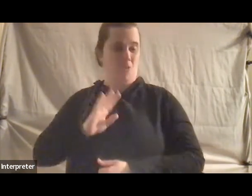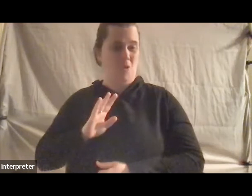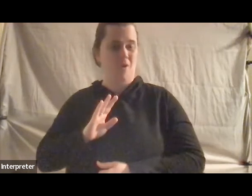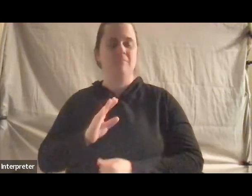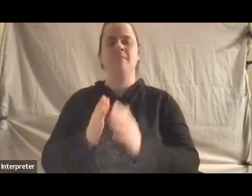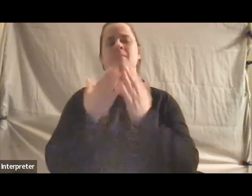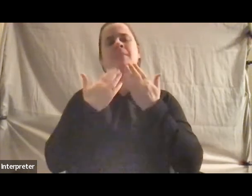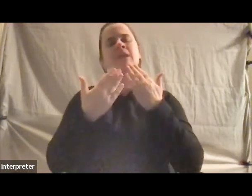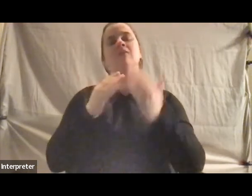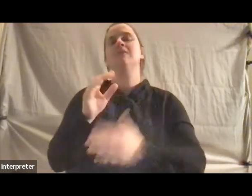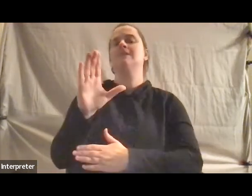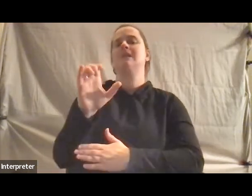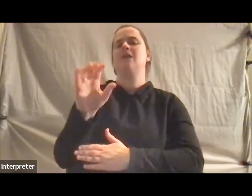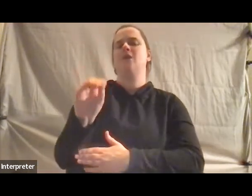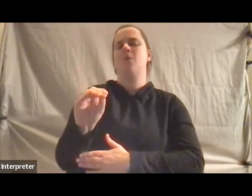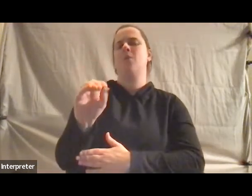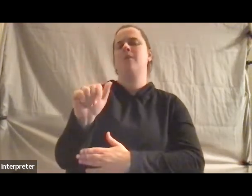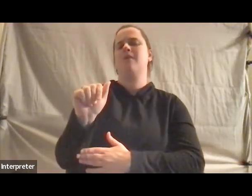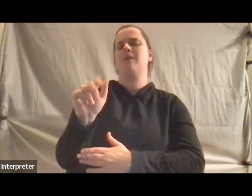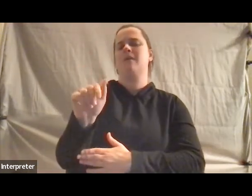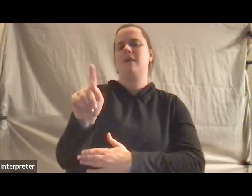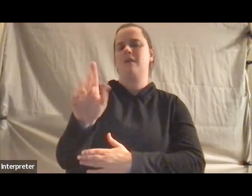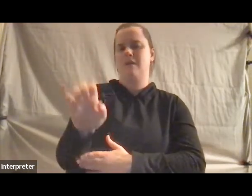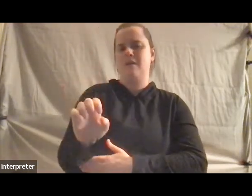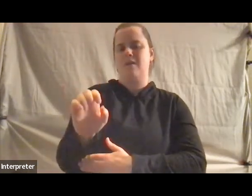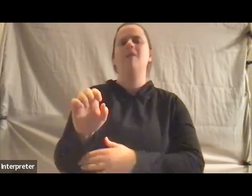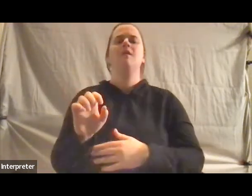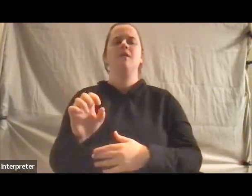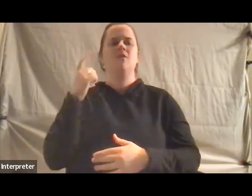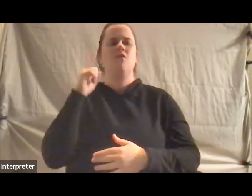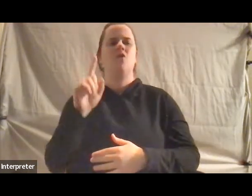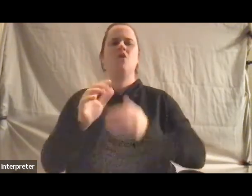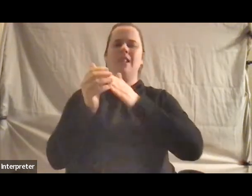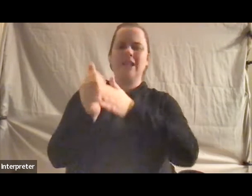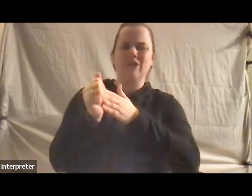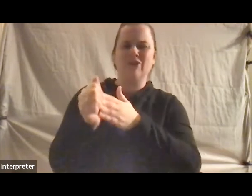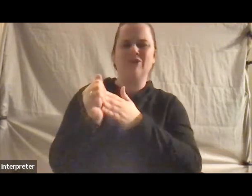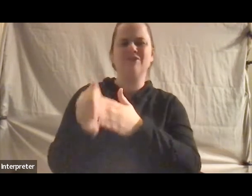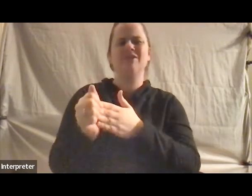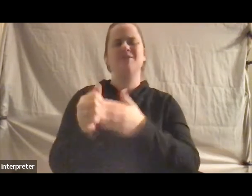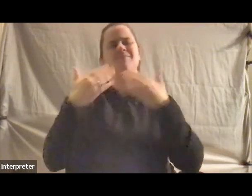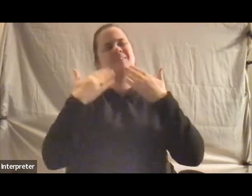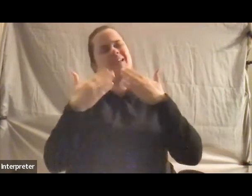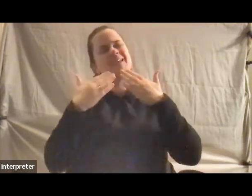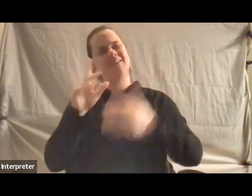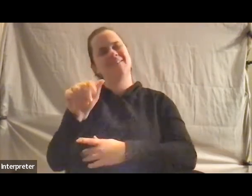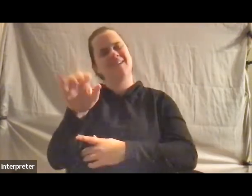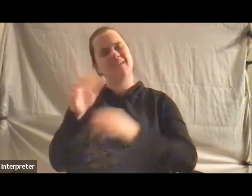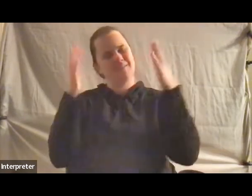Katie Condon for her leadership and partnership in these very efforts. Thank you, Katie.